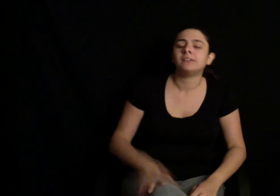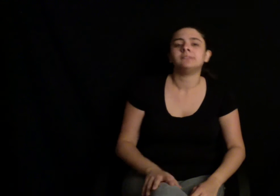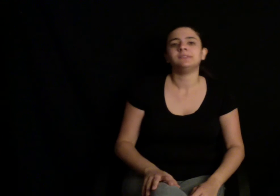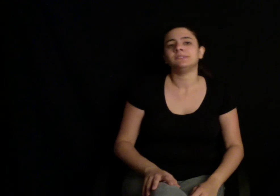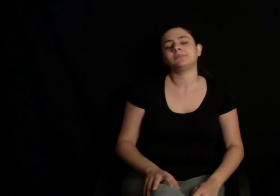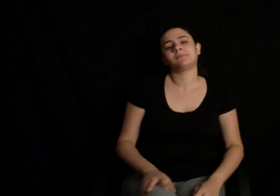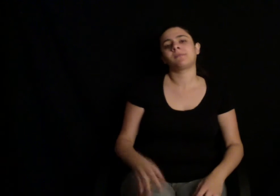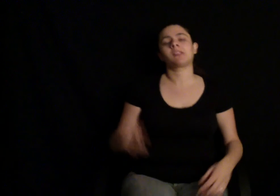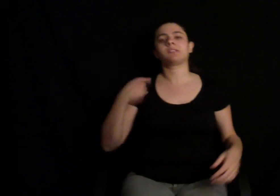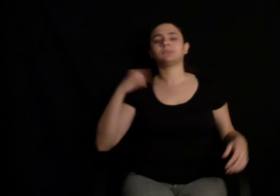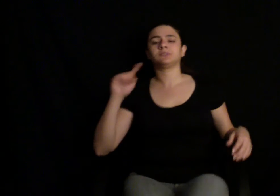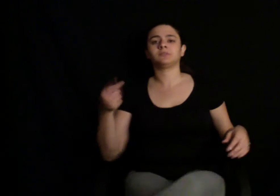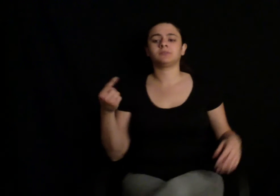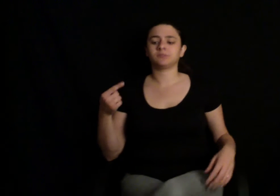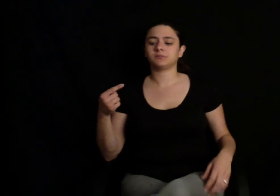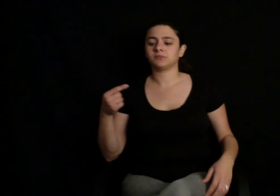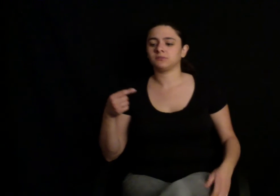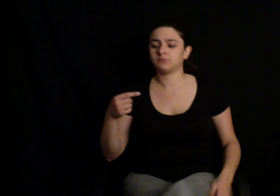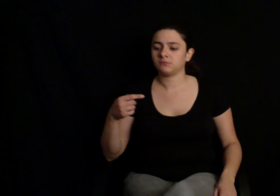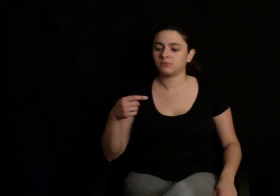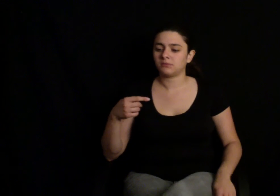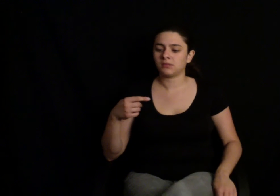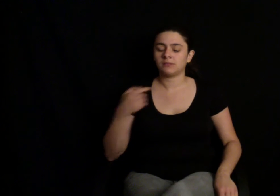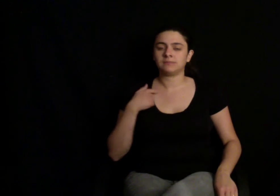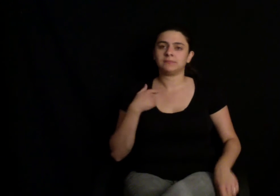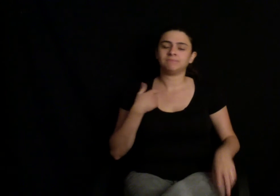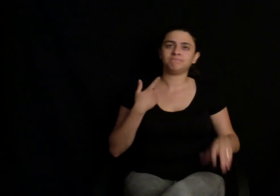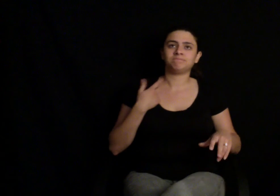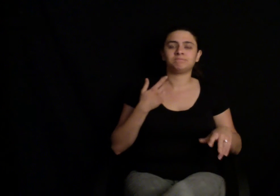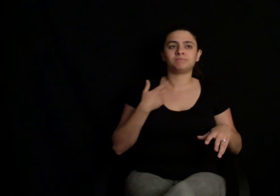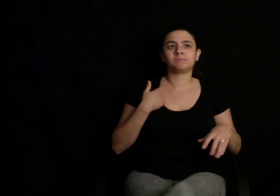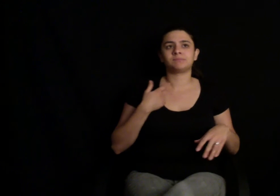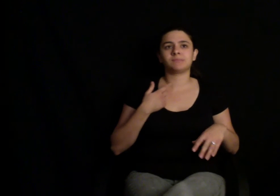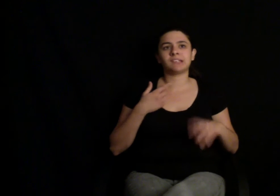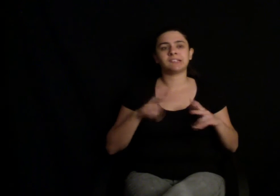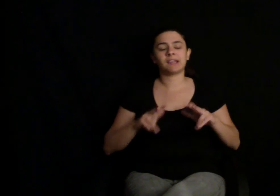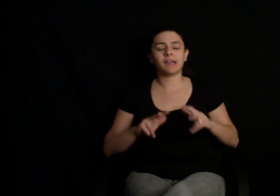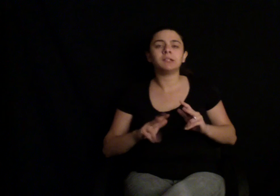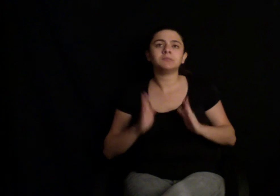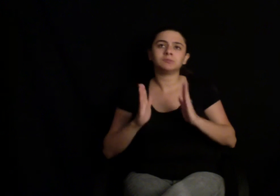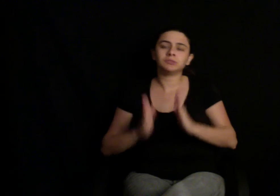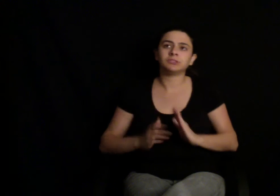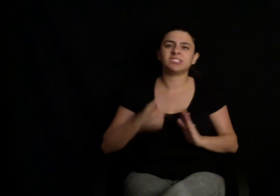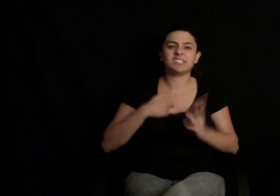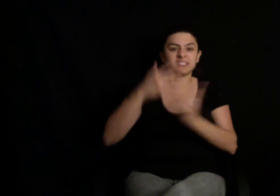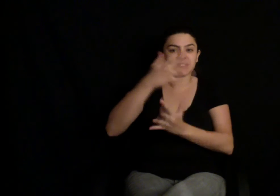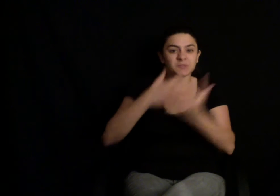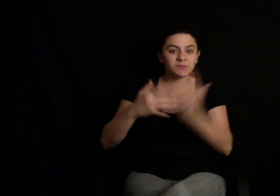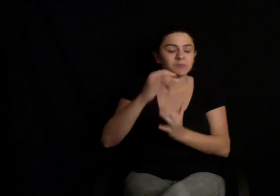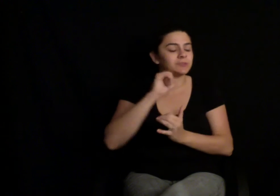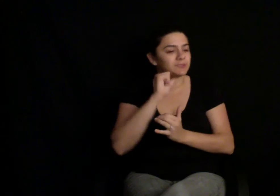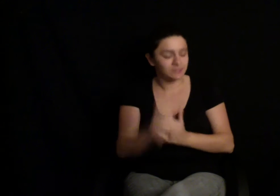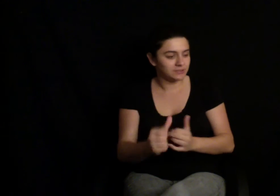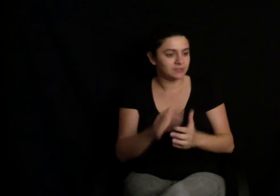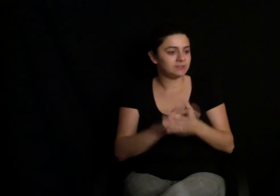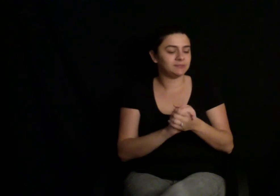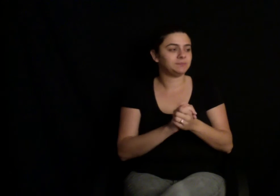just kind of, I'm kind of an anxious person. I'm not very social. I kind of like my own thing. I like hanging out